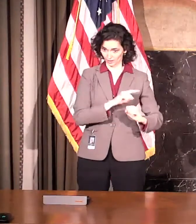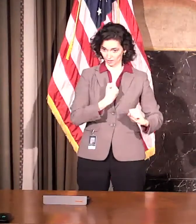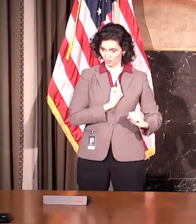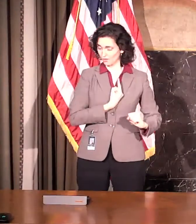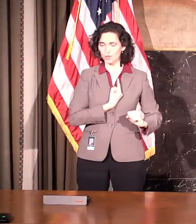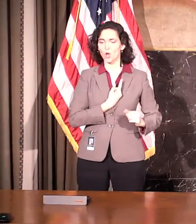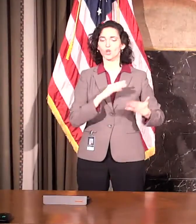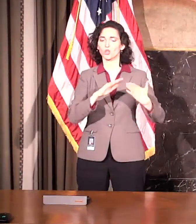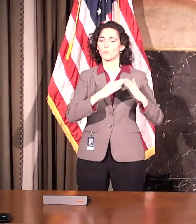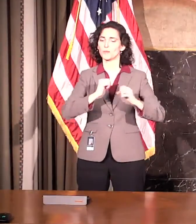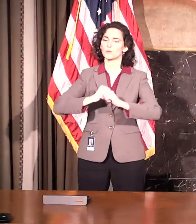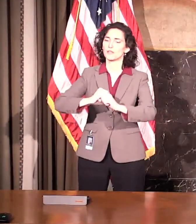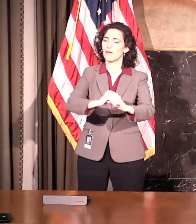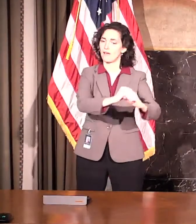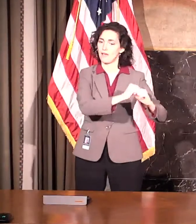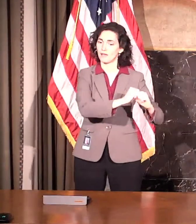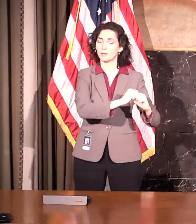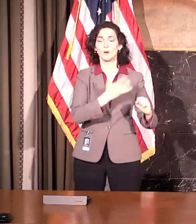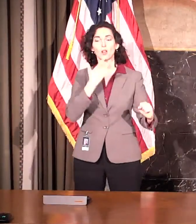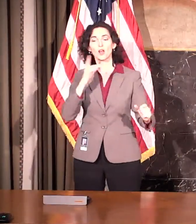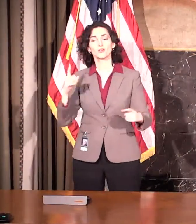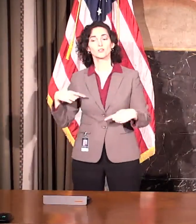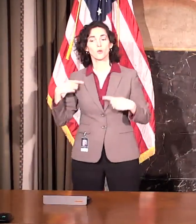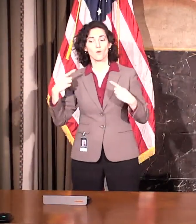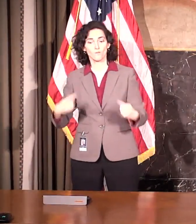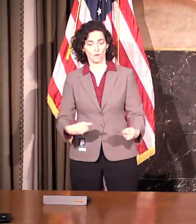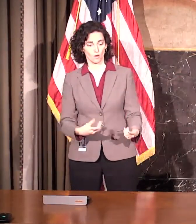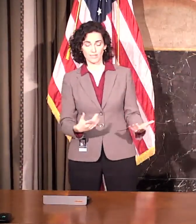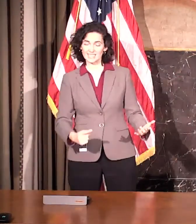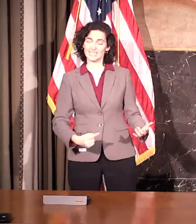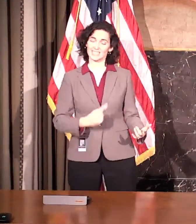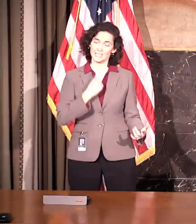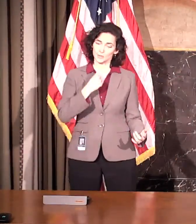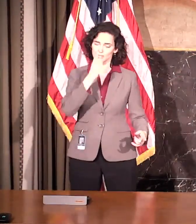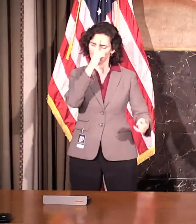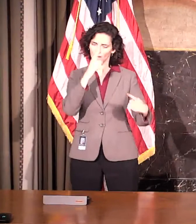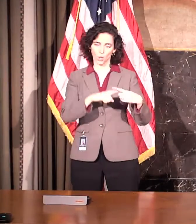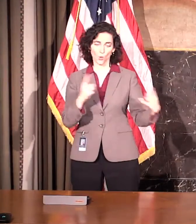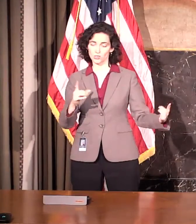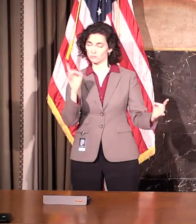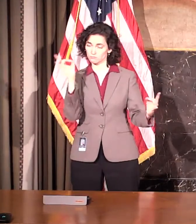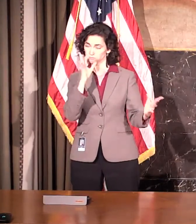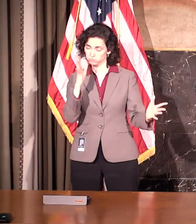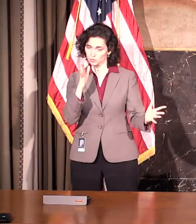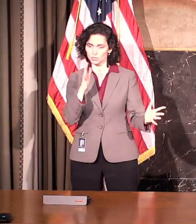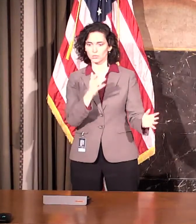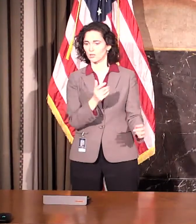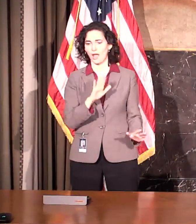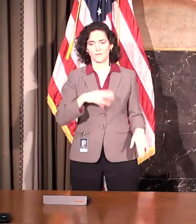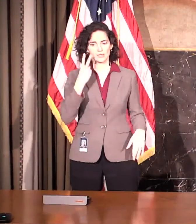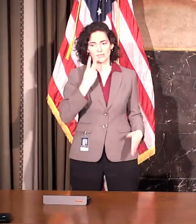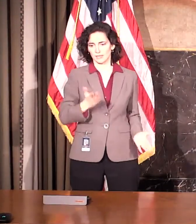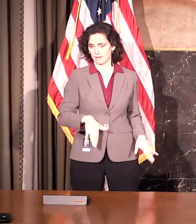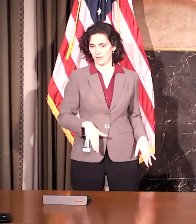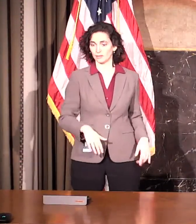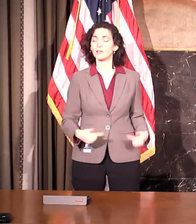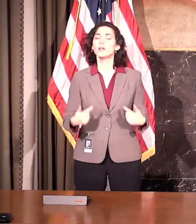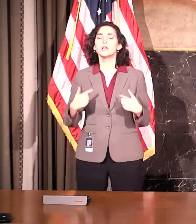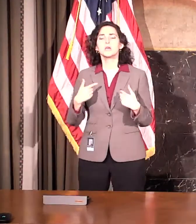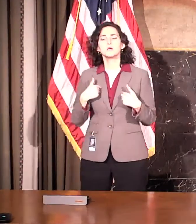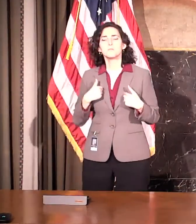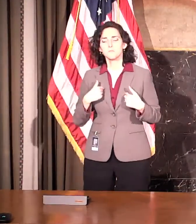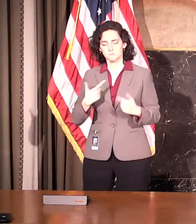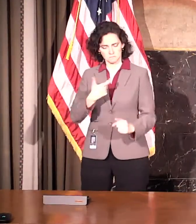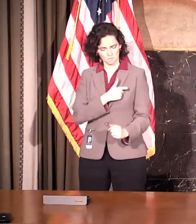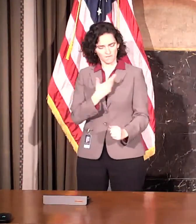But fortunately, thus far, we have not seen those severe allergic reactions. And personally, myself, I had a little bit